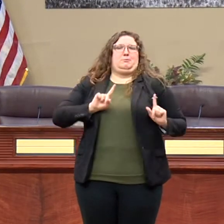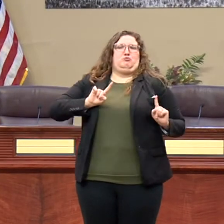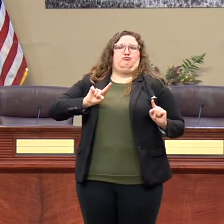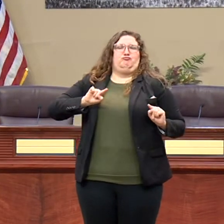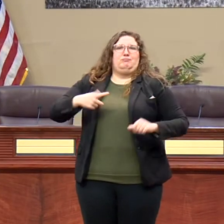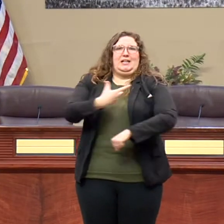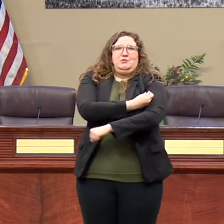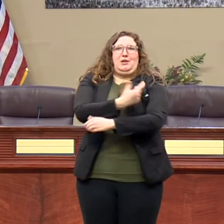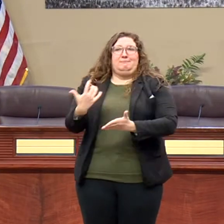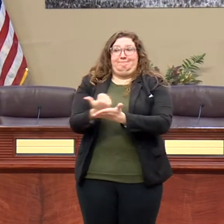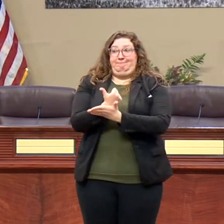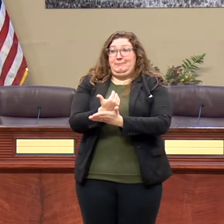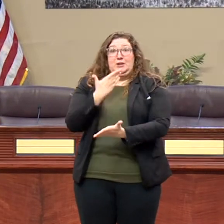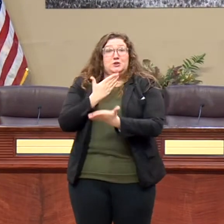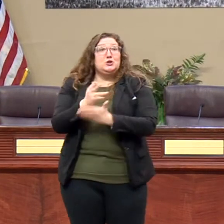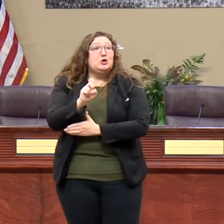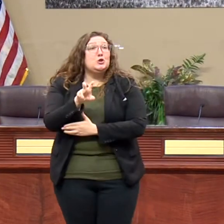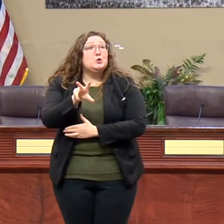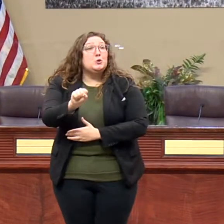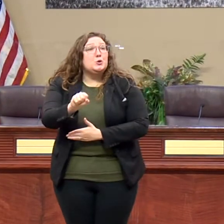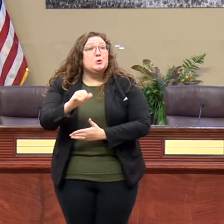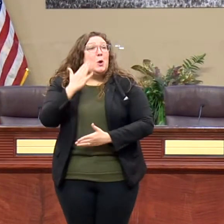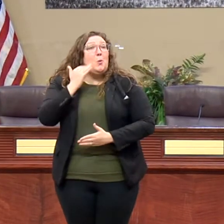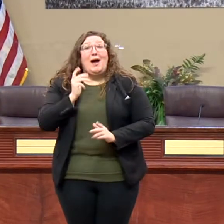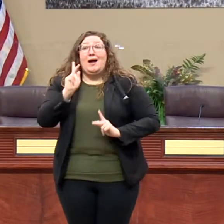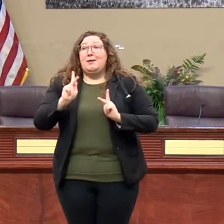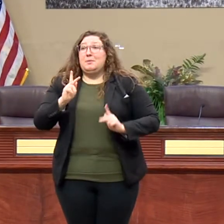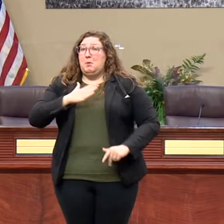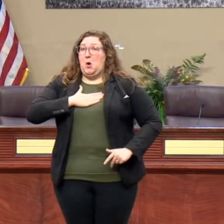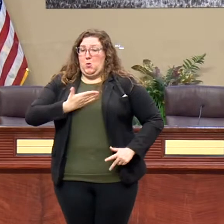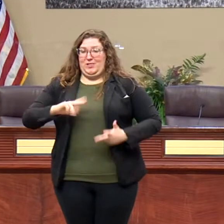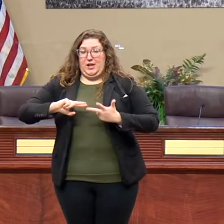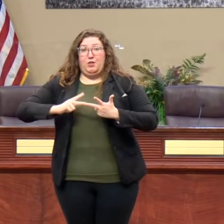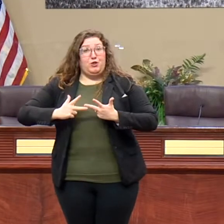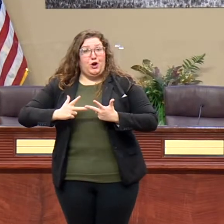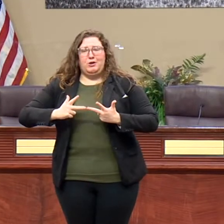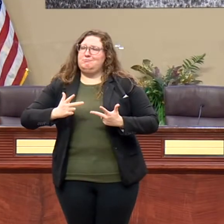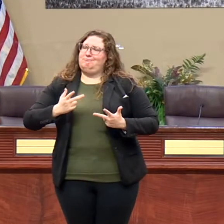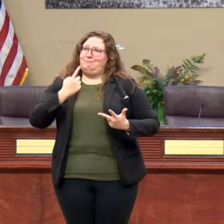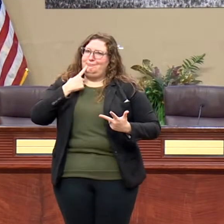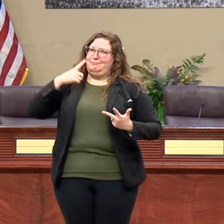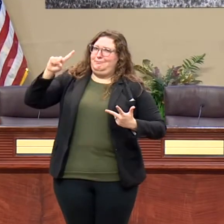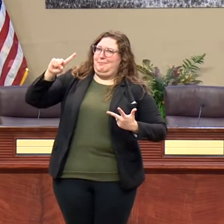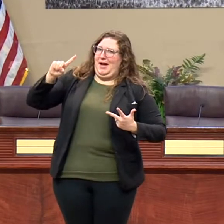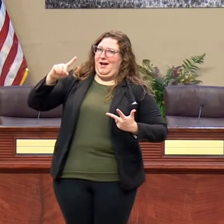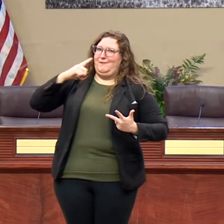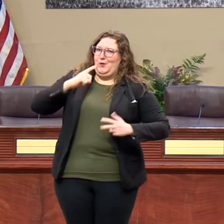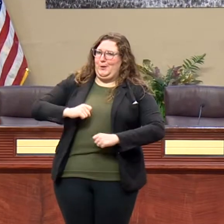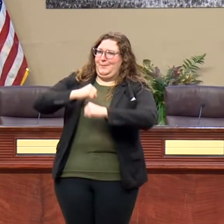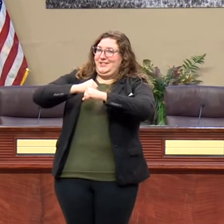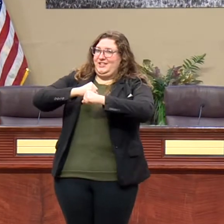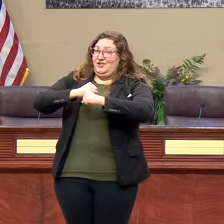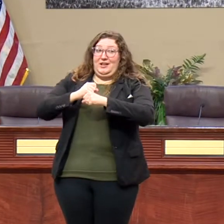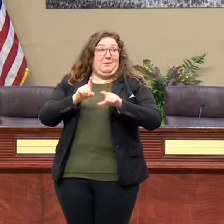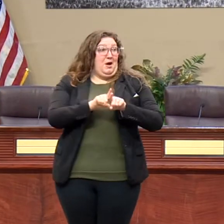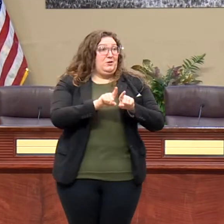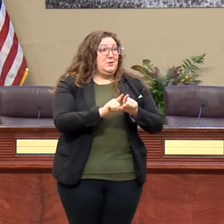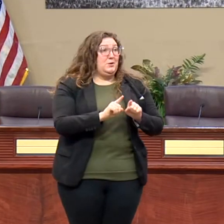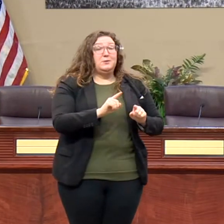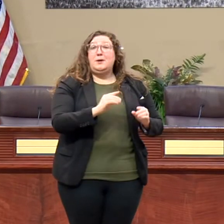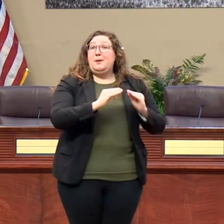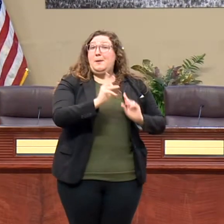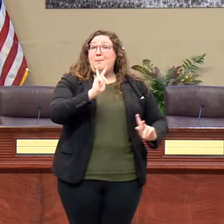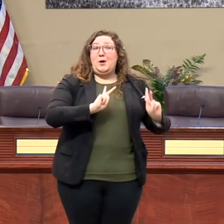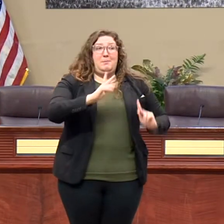fact that people are getting their booster shots for additional protection and that others are now getting vaccinated against the COVID-19 virus, thus